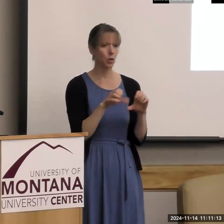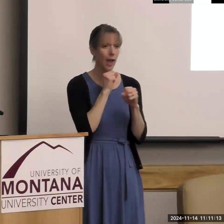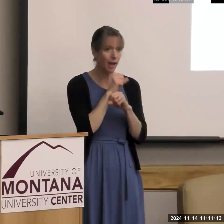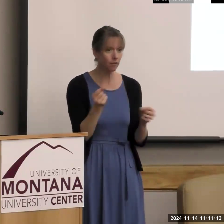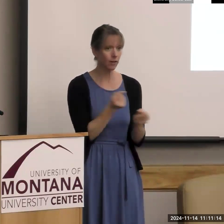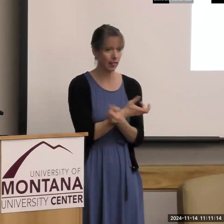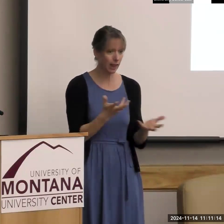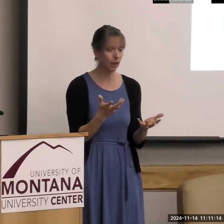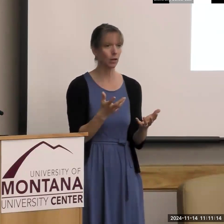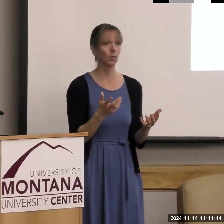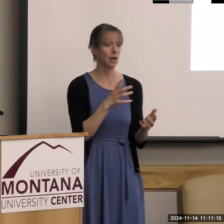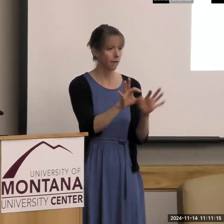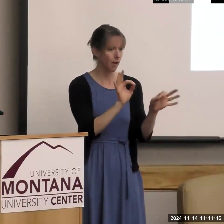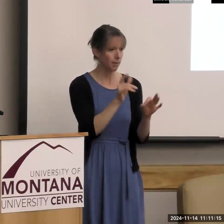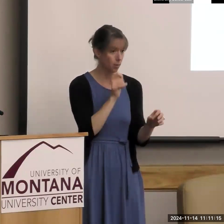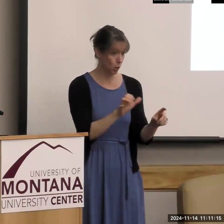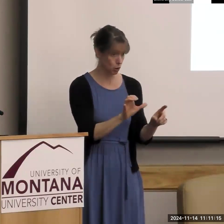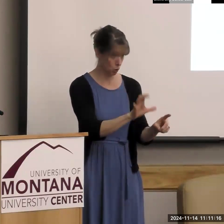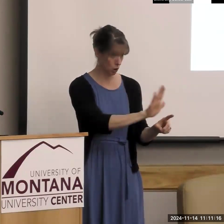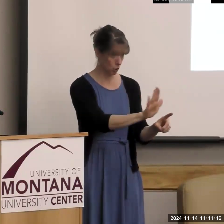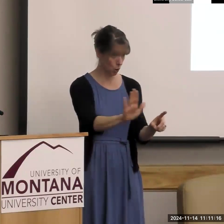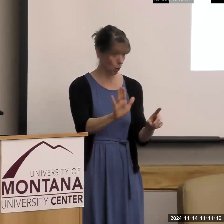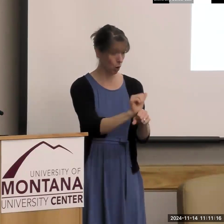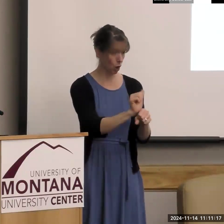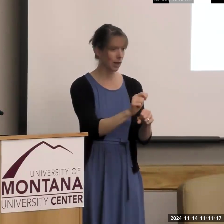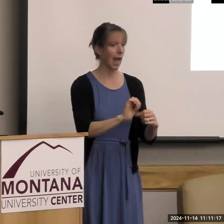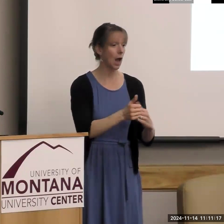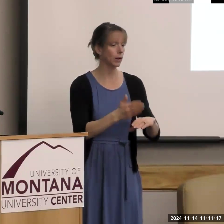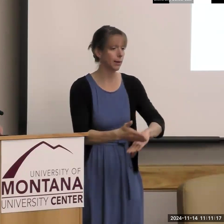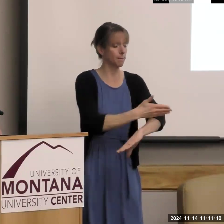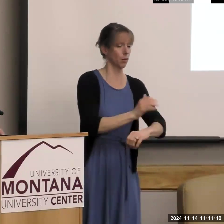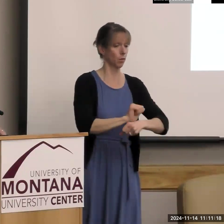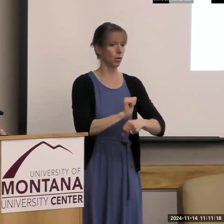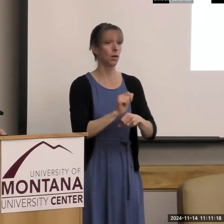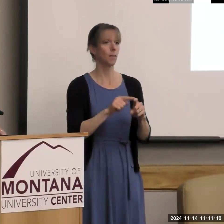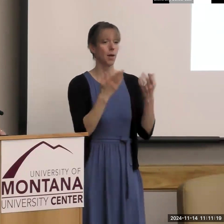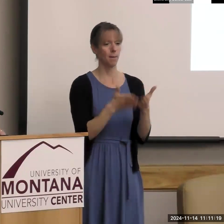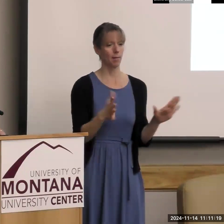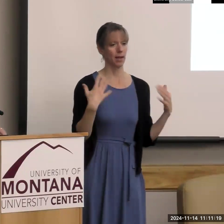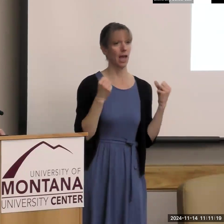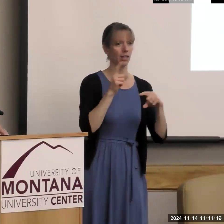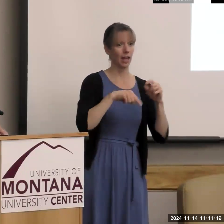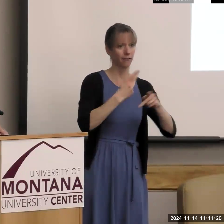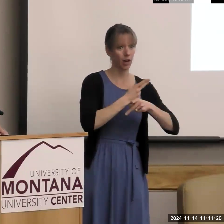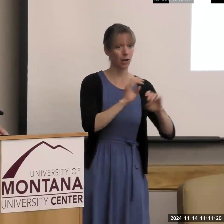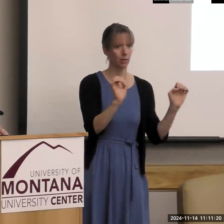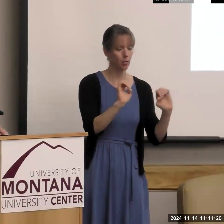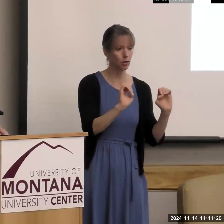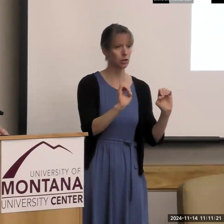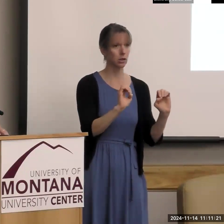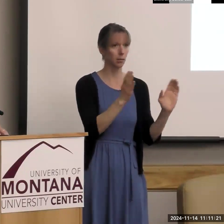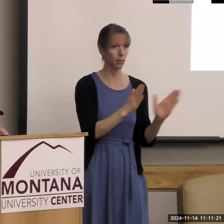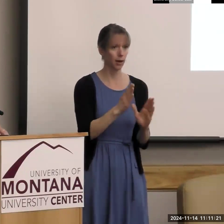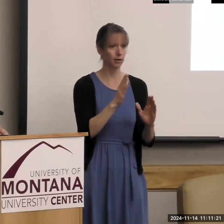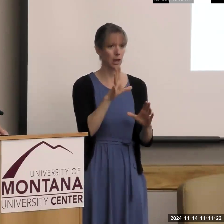find the folks that are doing it and help them do it better. Well, if public health can't figure out emergency preparedness, it's inclusive of people with